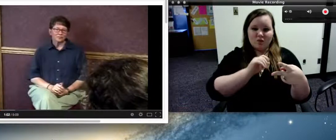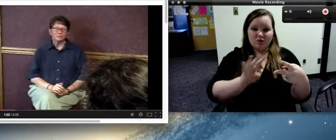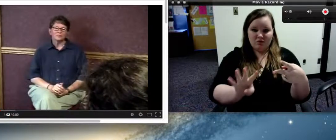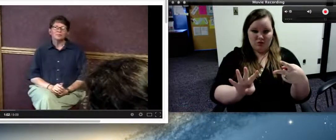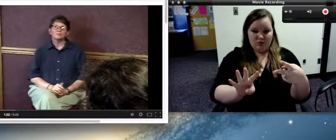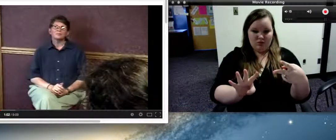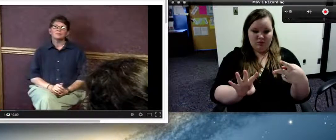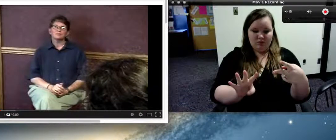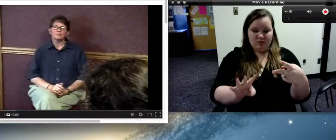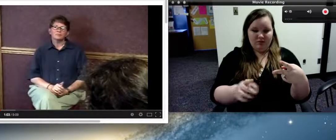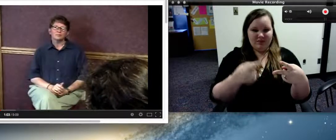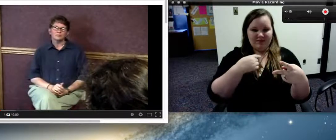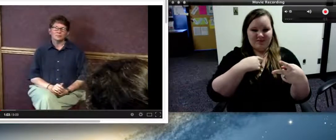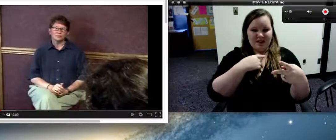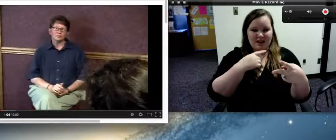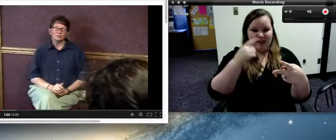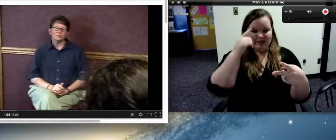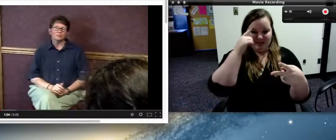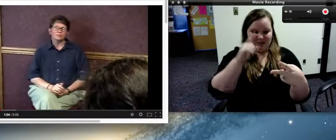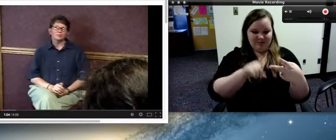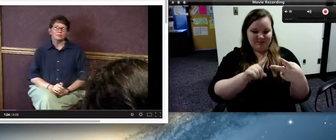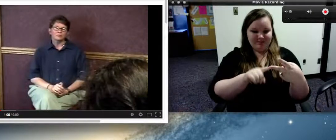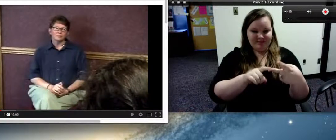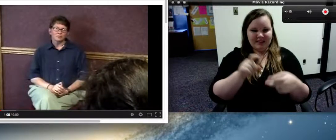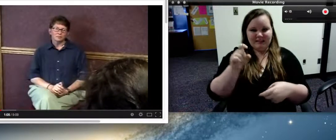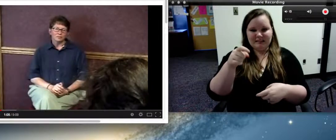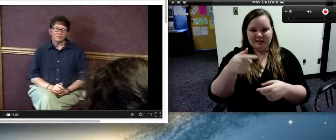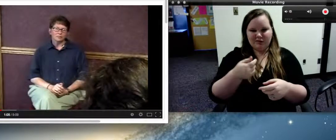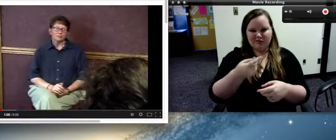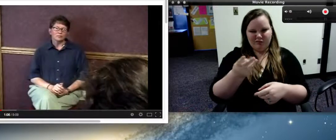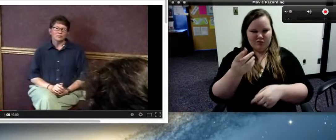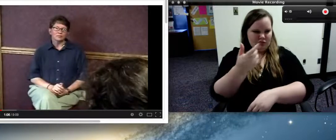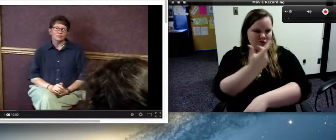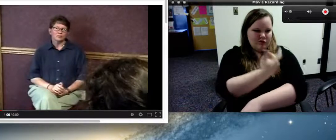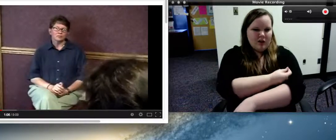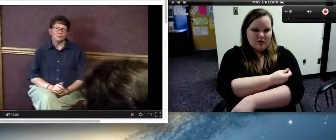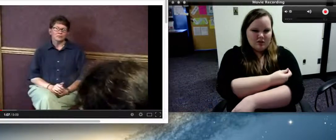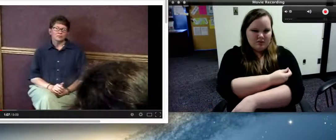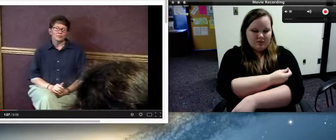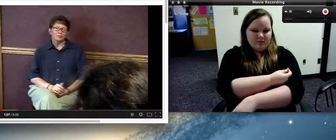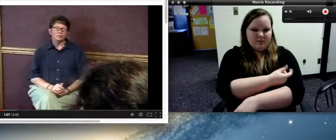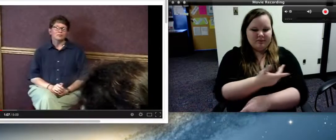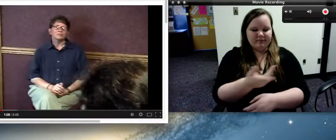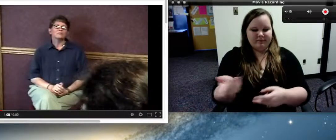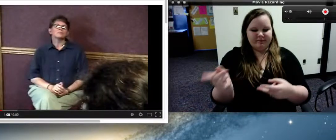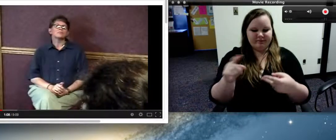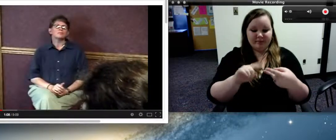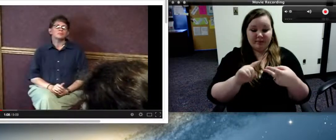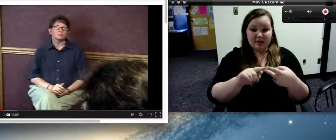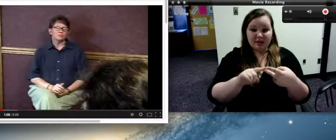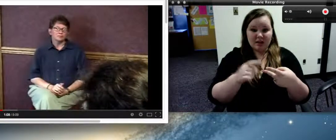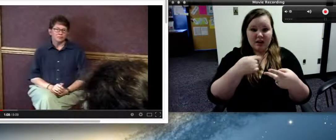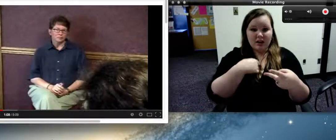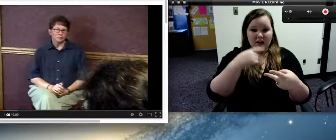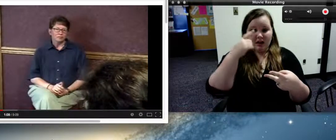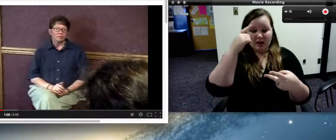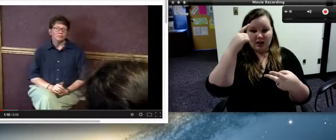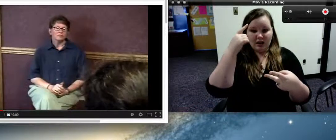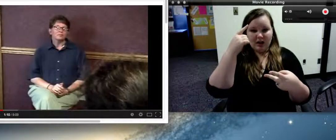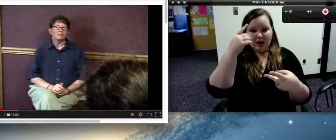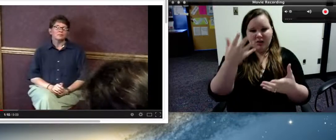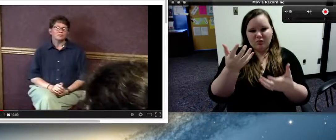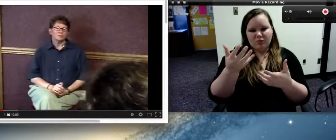I think Fiona is due for some shots in particular. And Lincoln, I wanted to bring him in